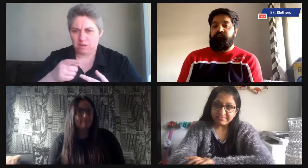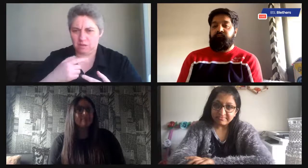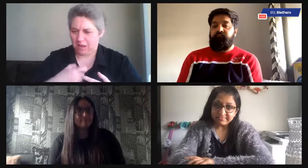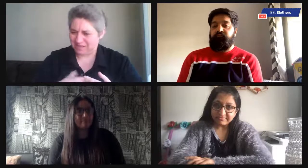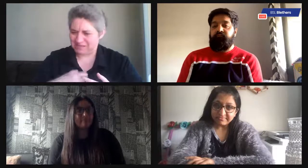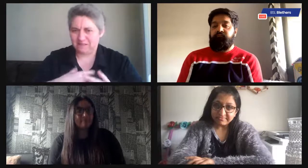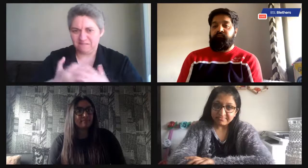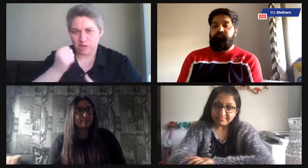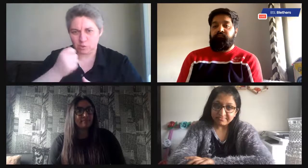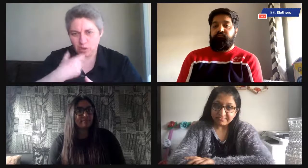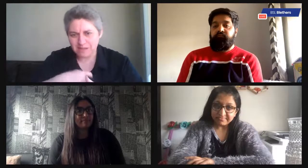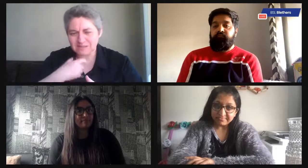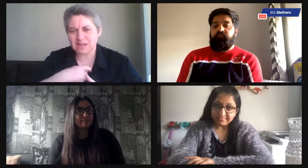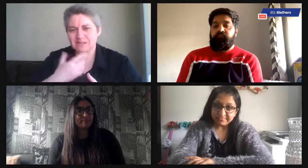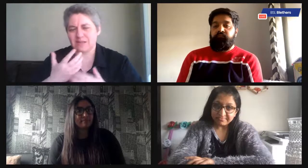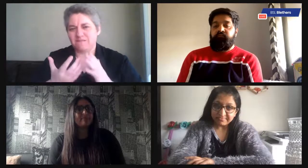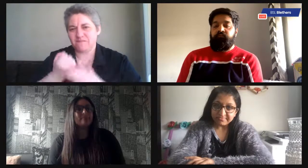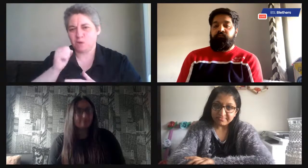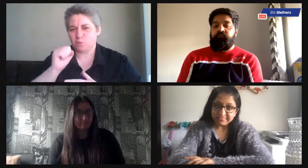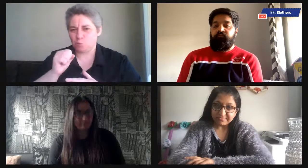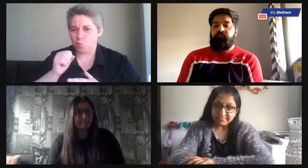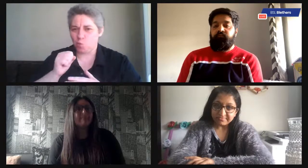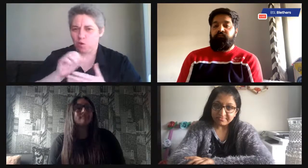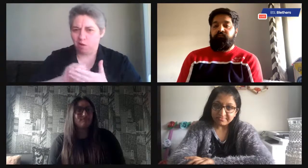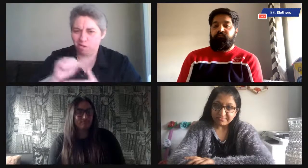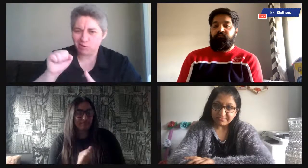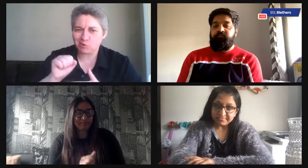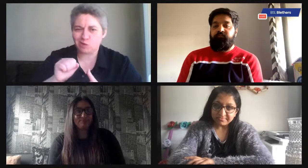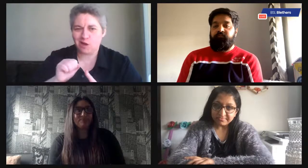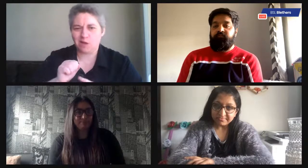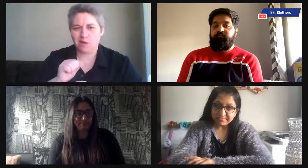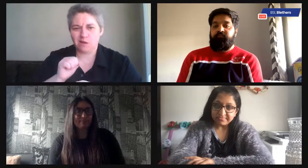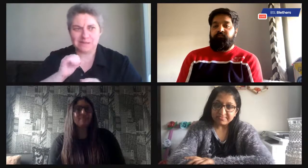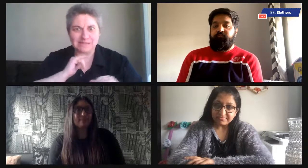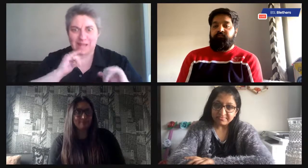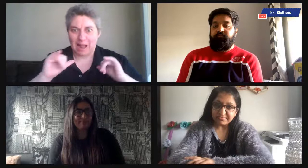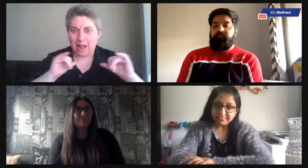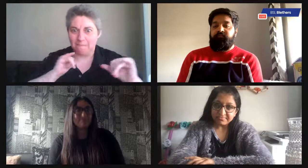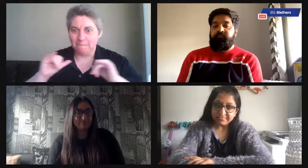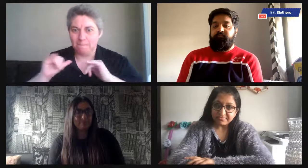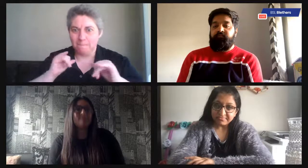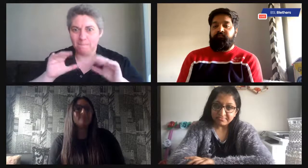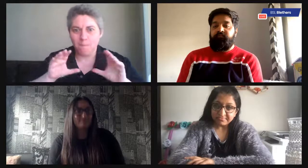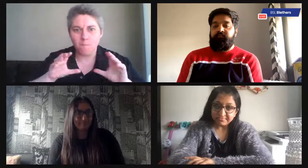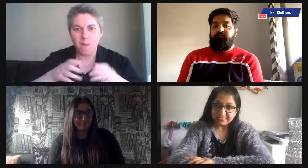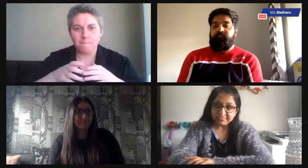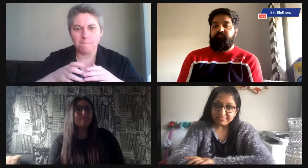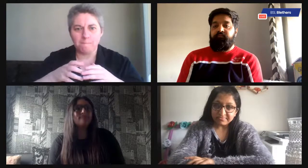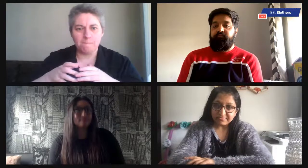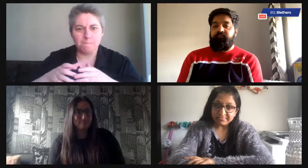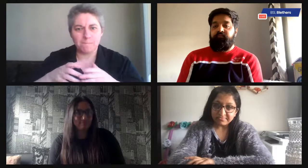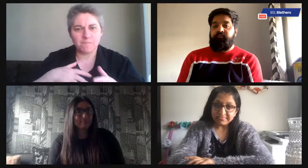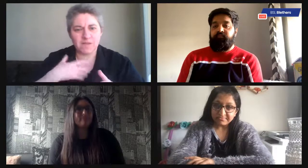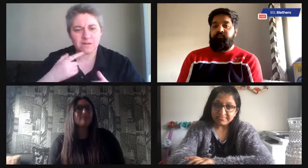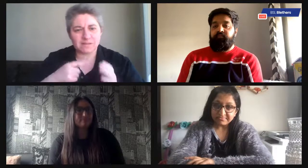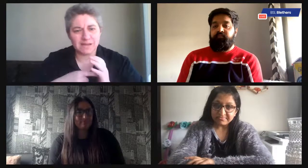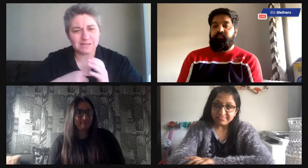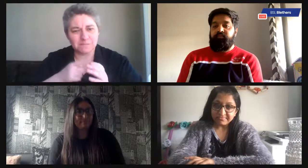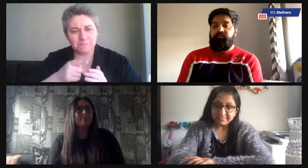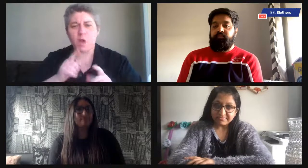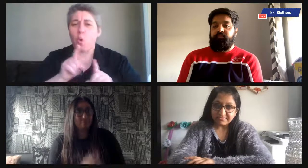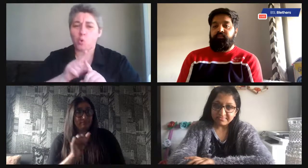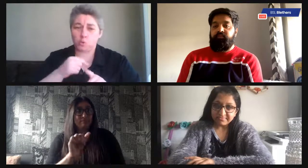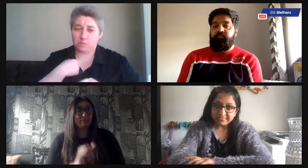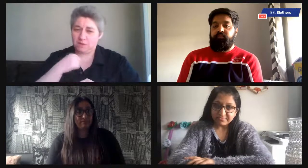bond that's there, and it's so important. And it's important for the children to understand where their identity fits in and